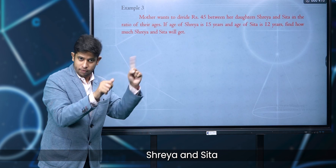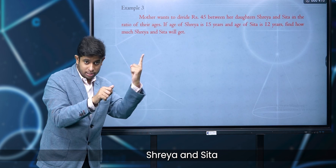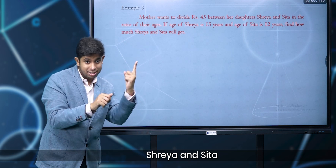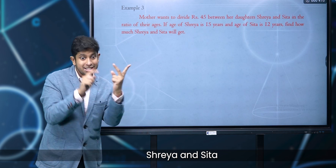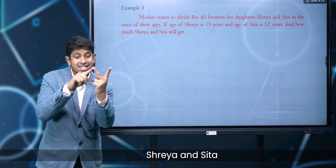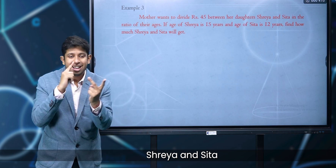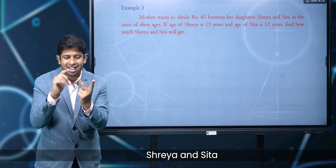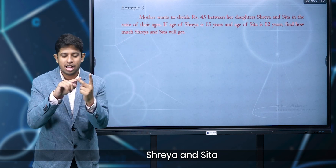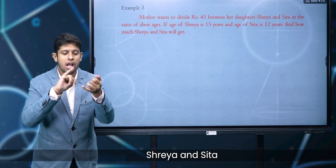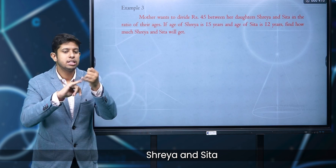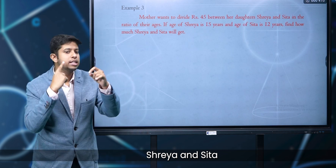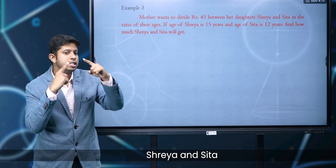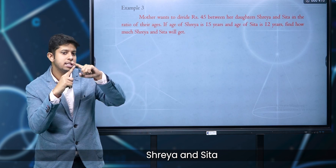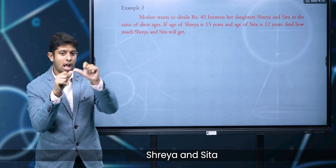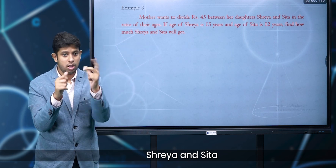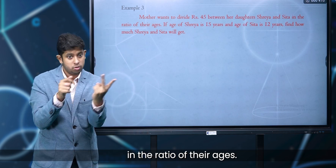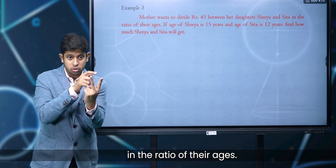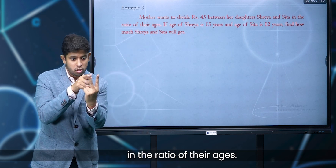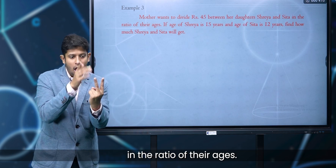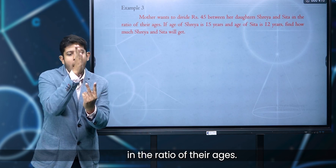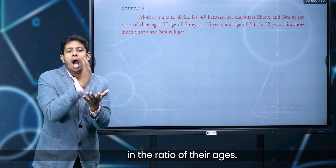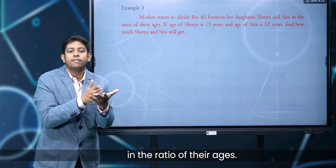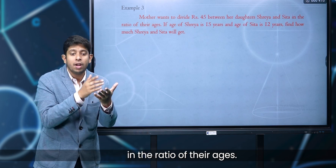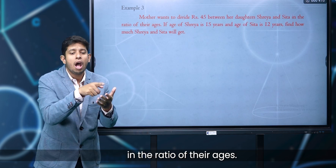and Sita in the ratio of their ages.